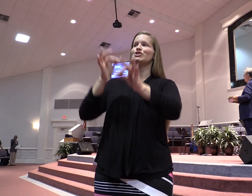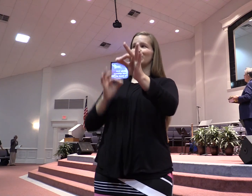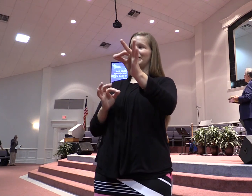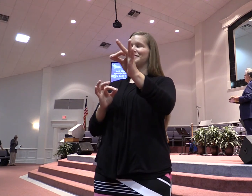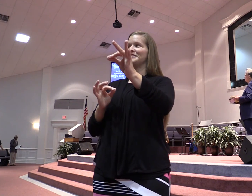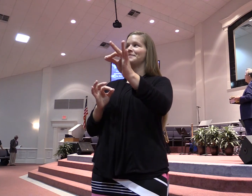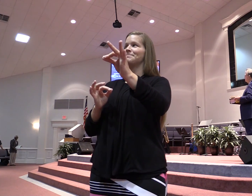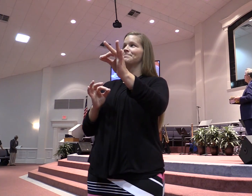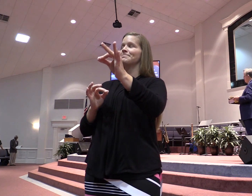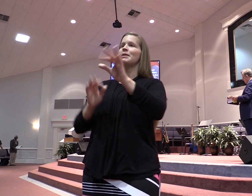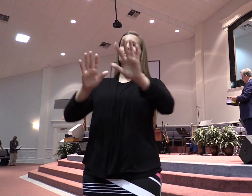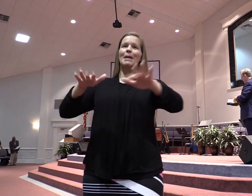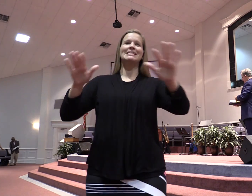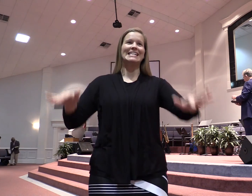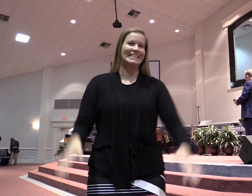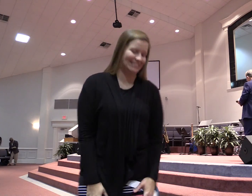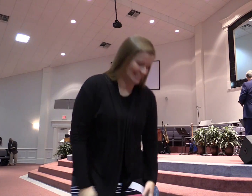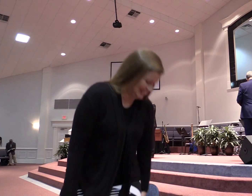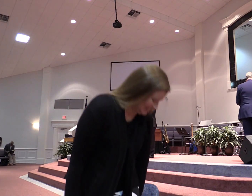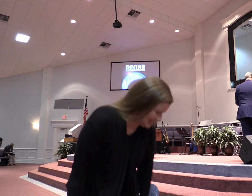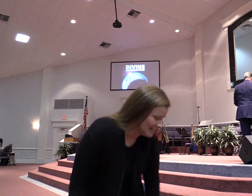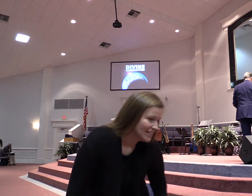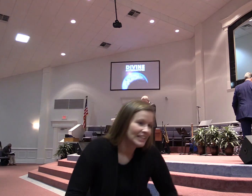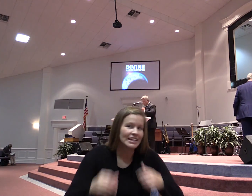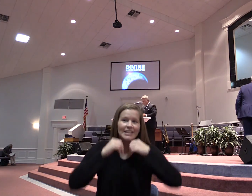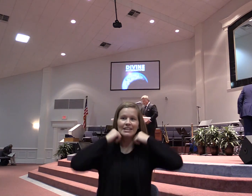alternatives. And you may be seated.